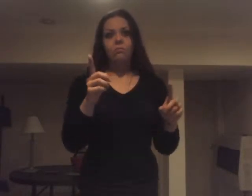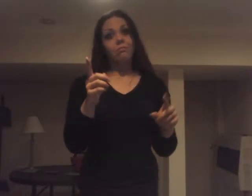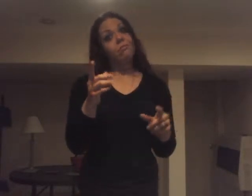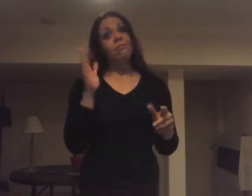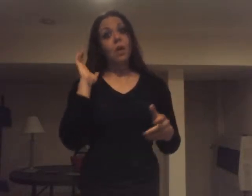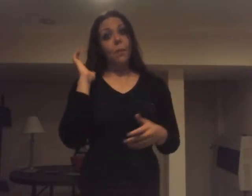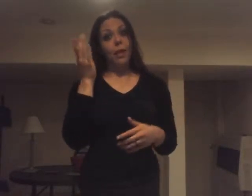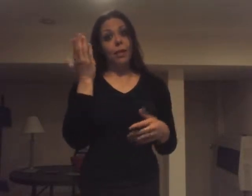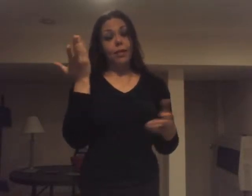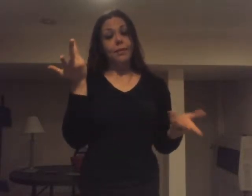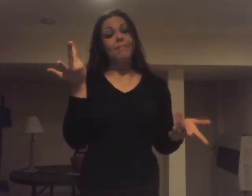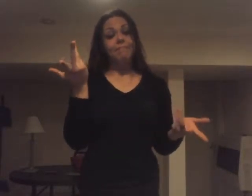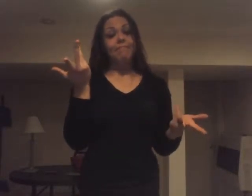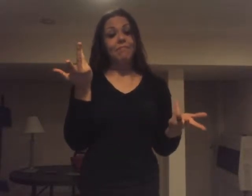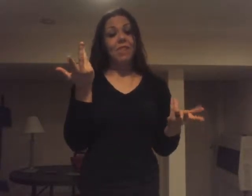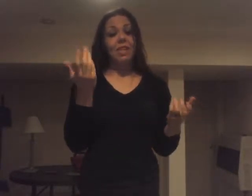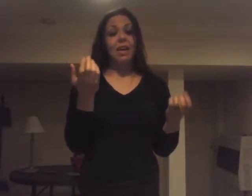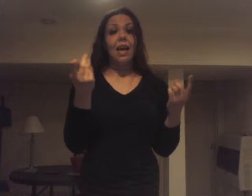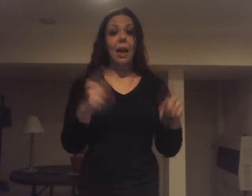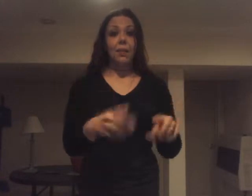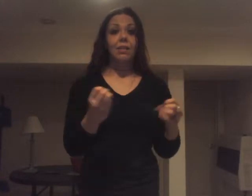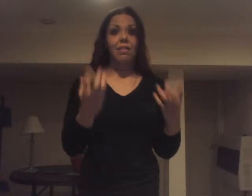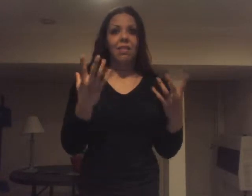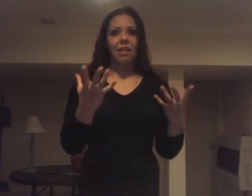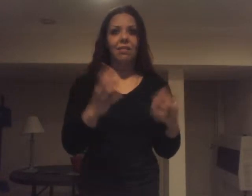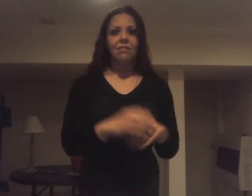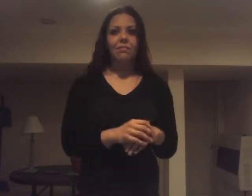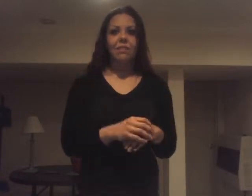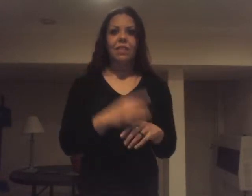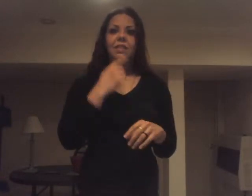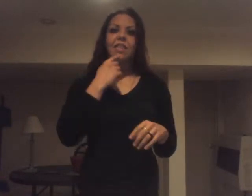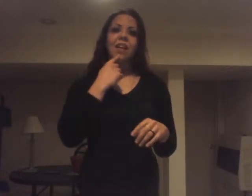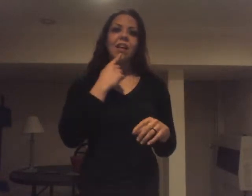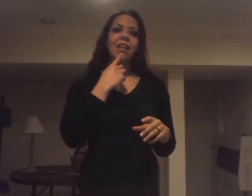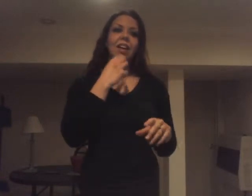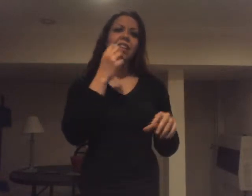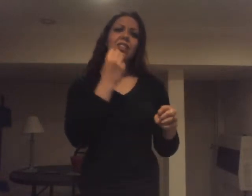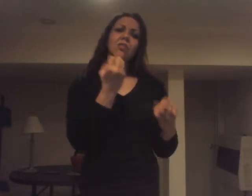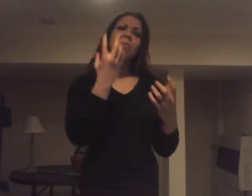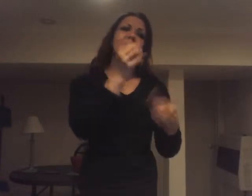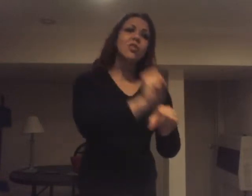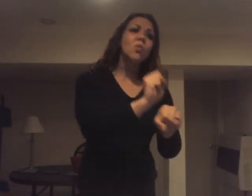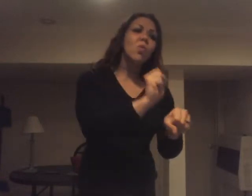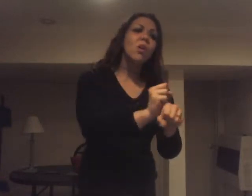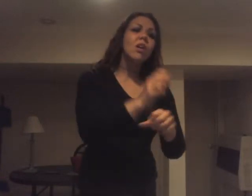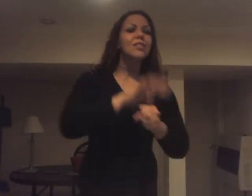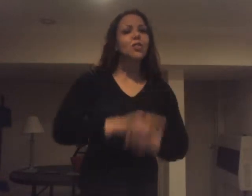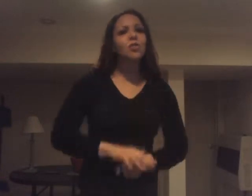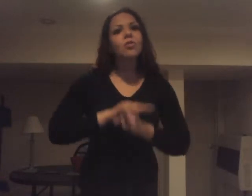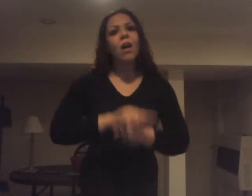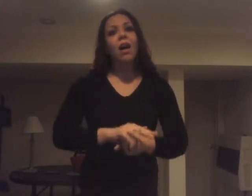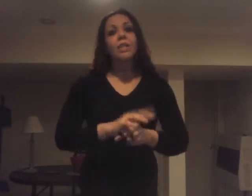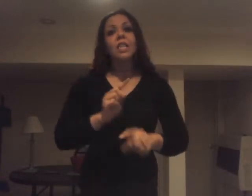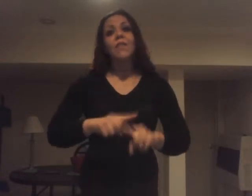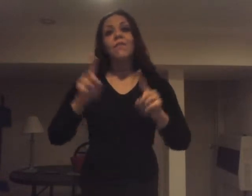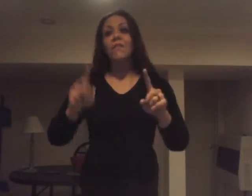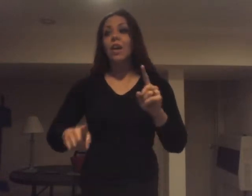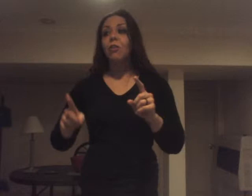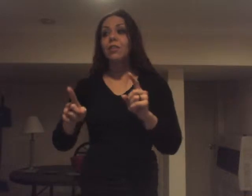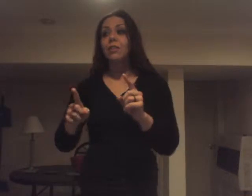habitually. He cited overwork, stress, various aspects of an unhappy childhood, being